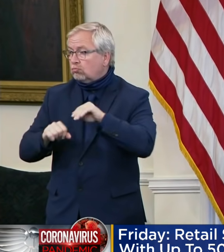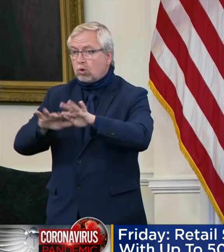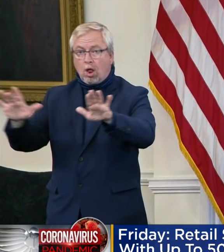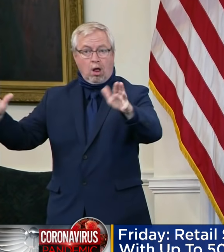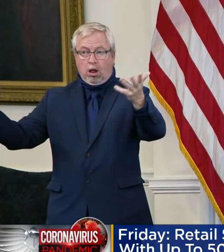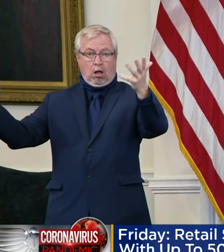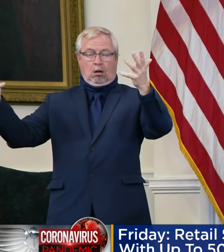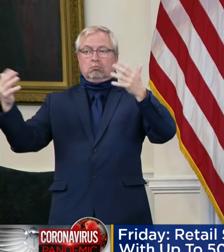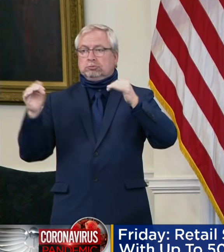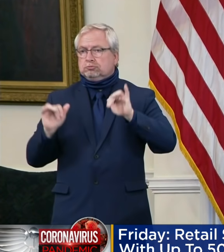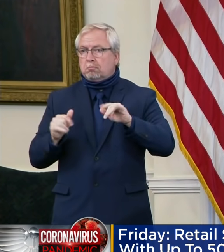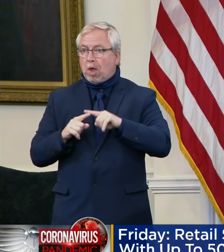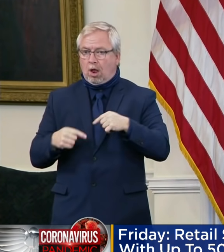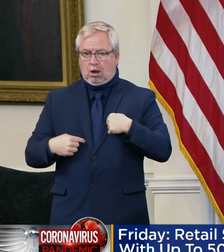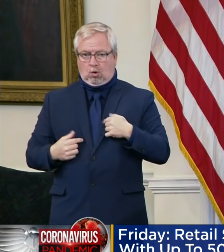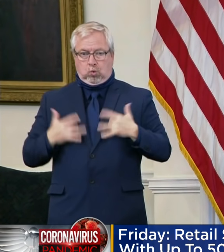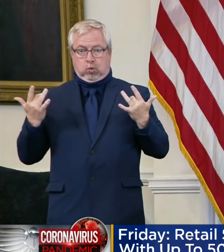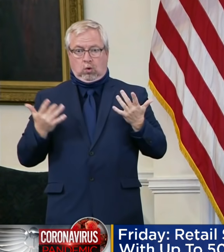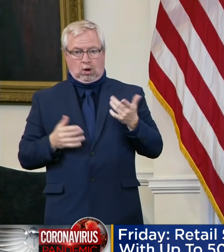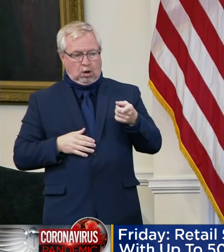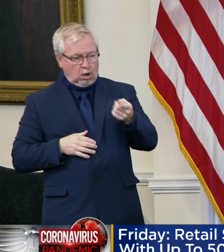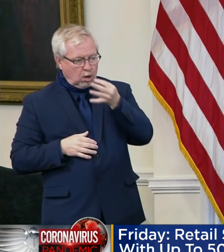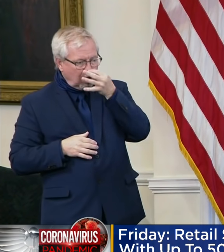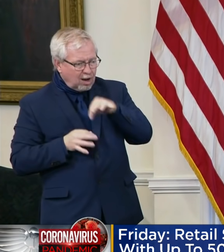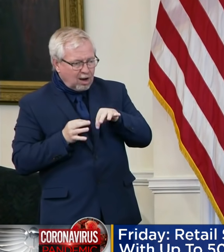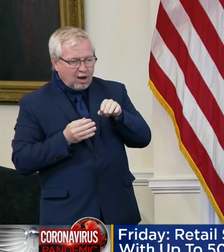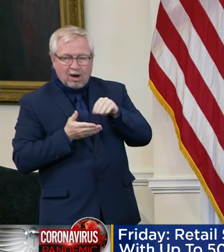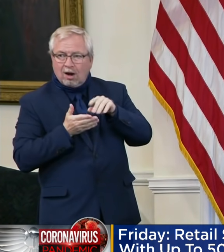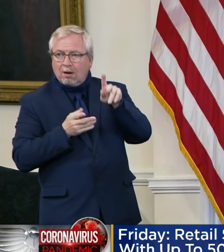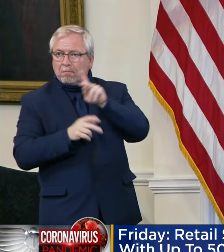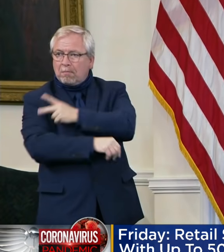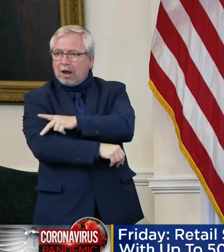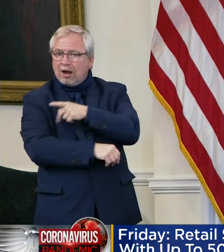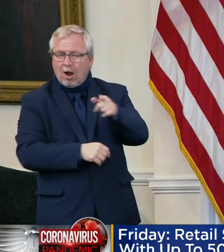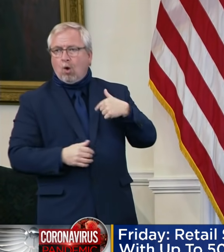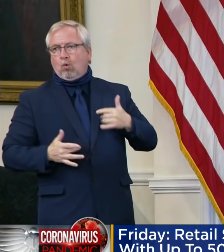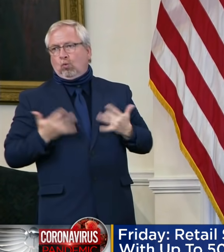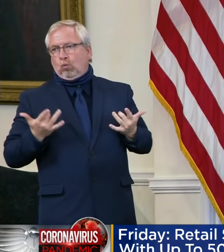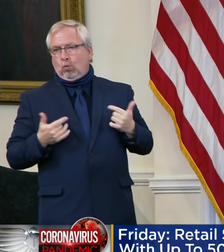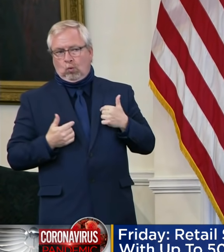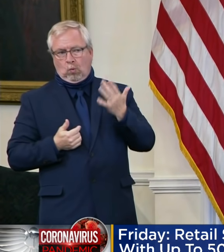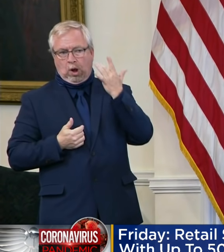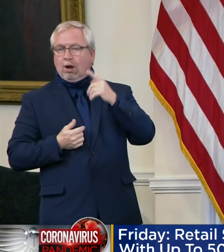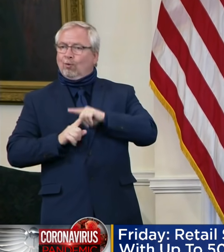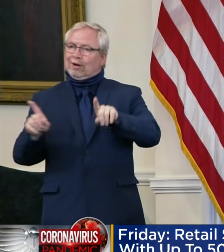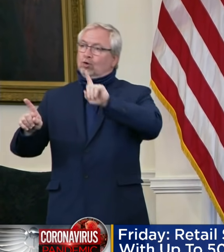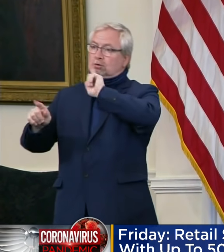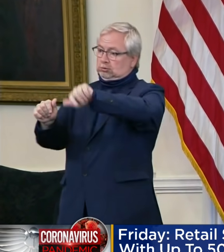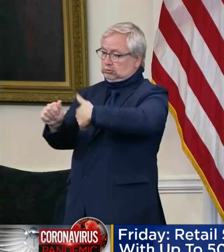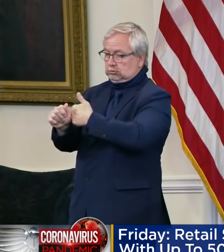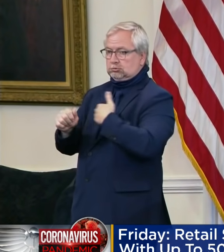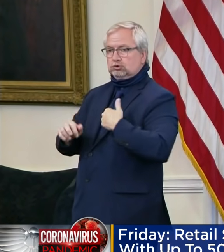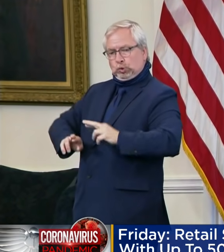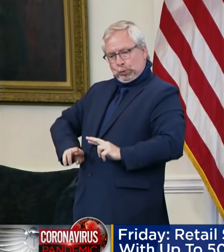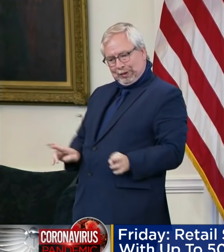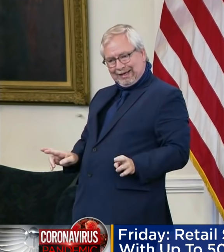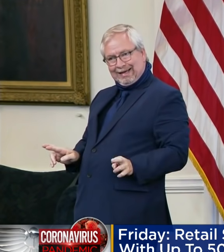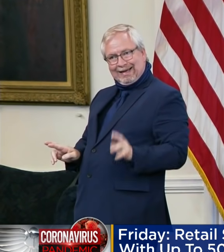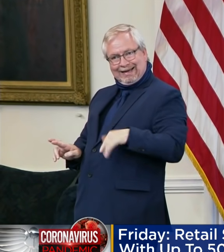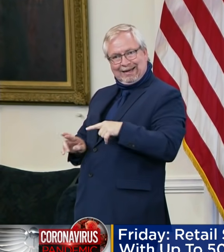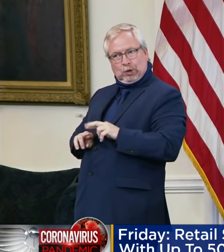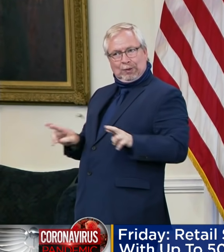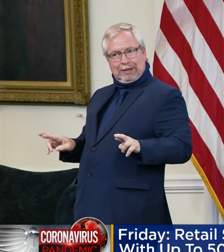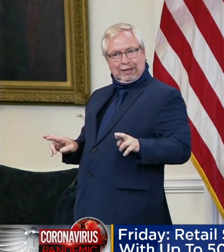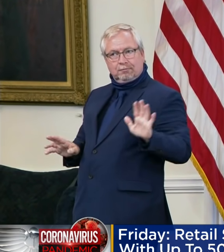patients that are sick right now. But I'm really happy that we have them on hand in case we do need them. With respect to the businesses,